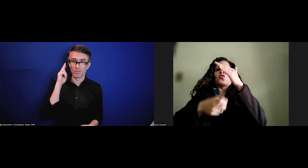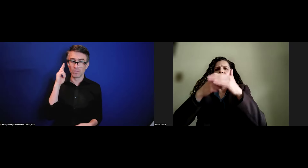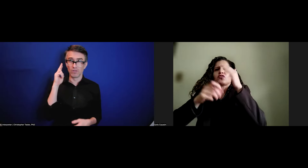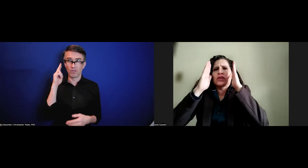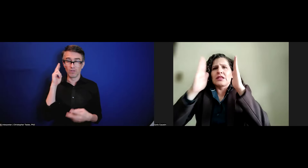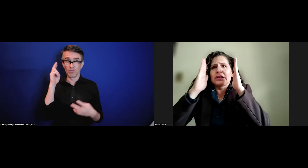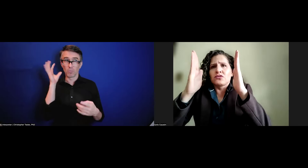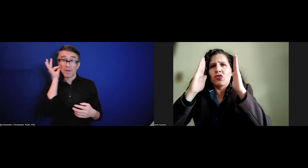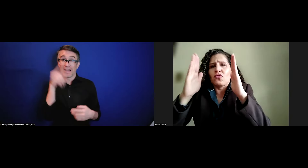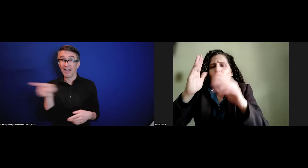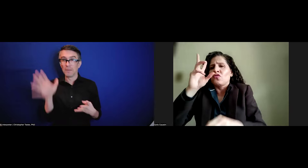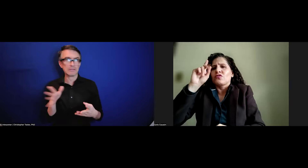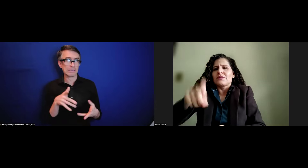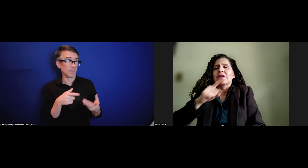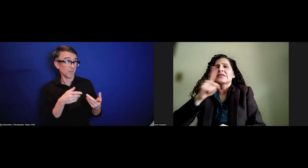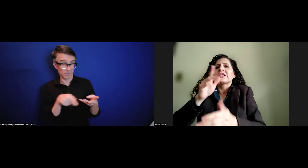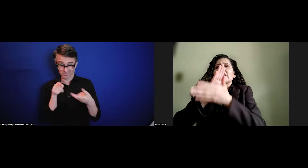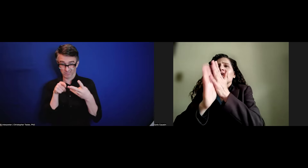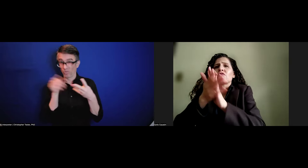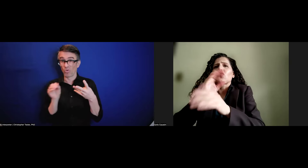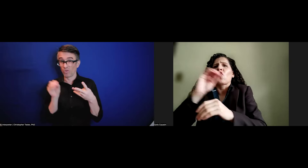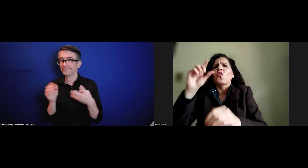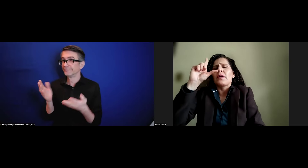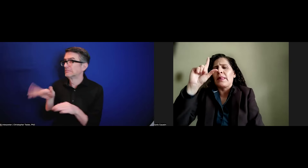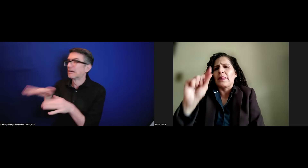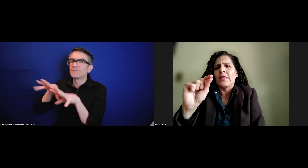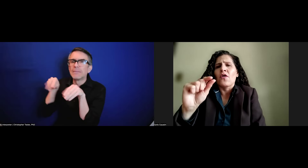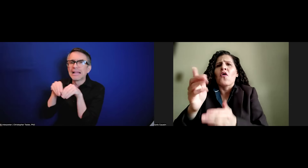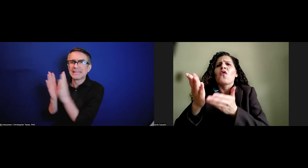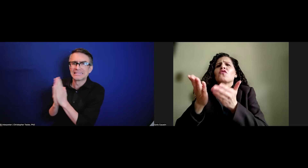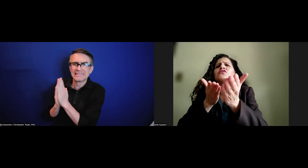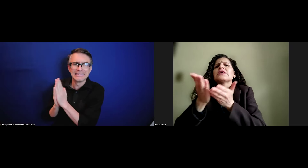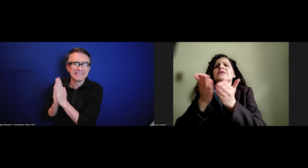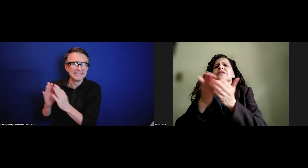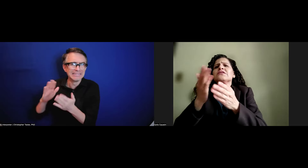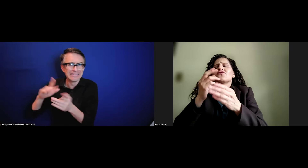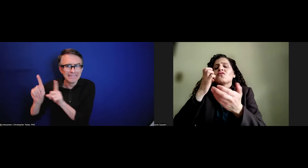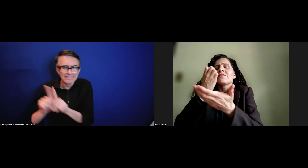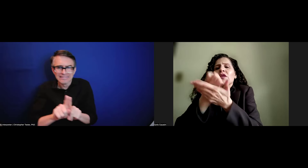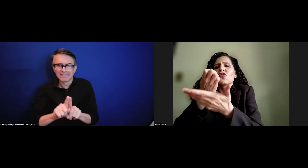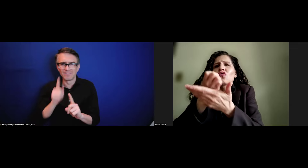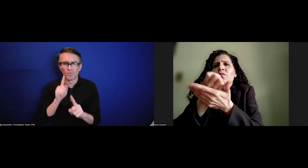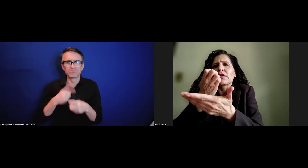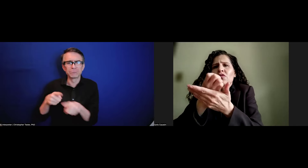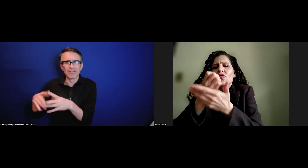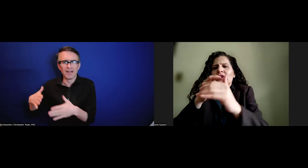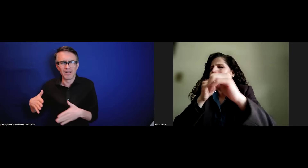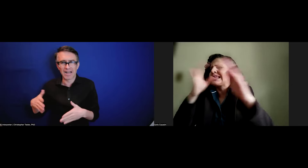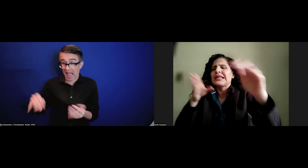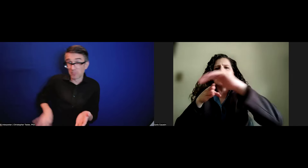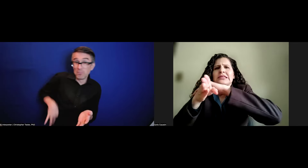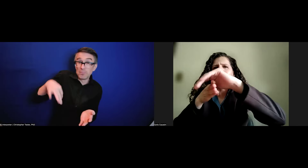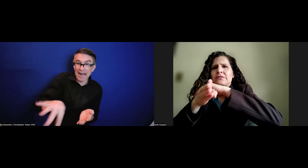su privacidad. No tienen esa independencia y Or autonomía access to para family poder support, hacer no, but o this affects recibir